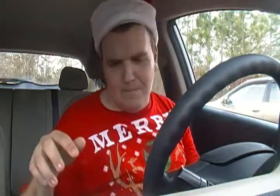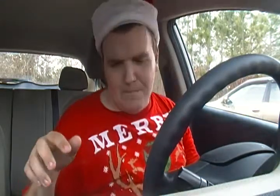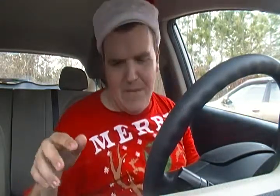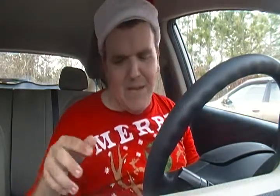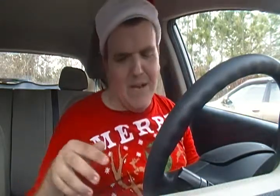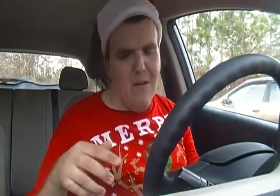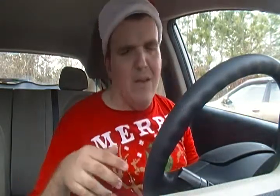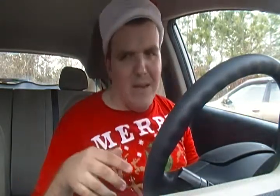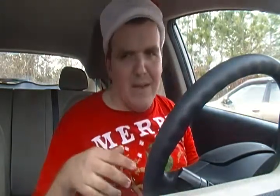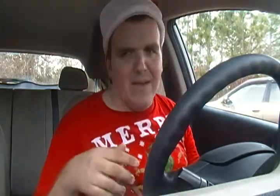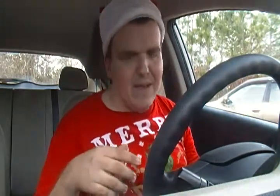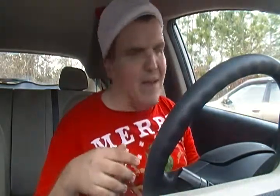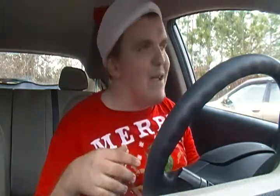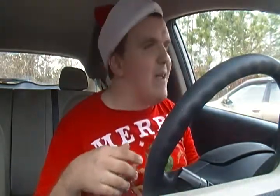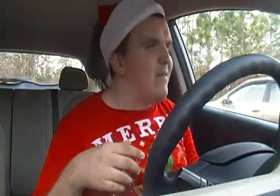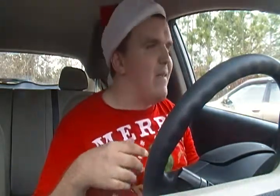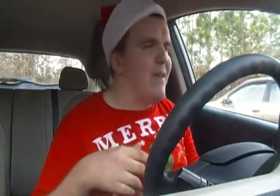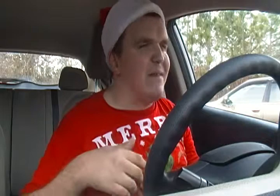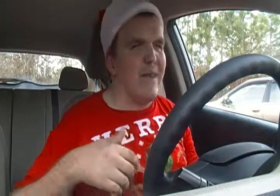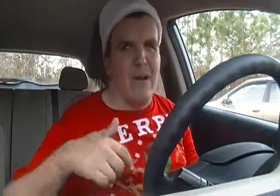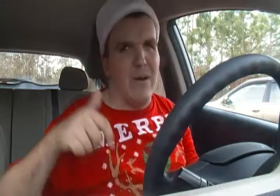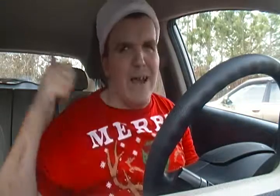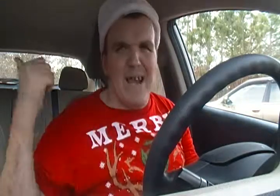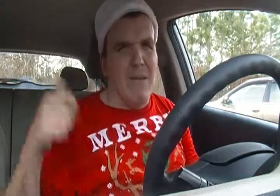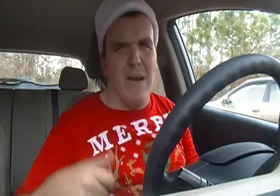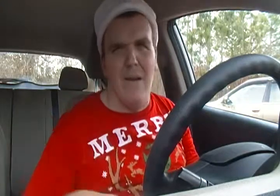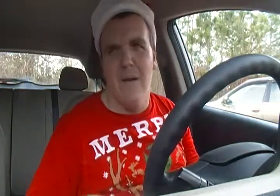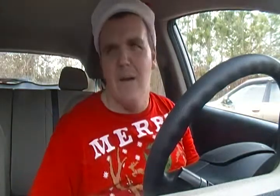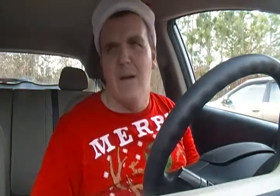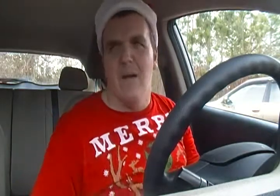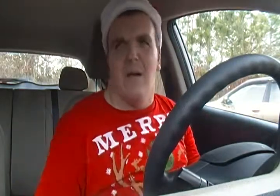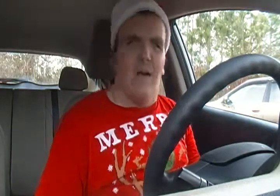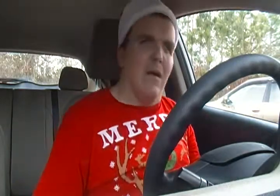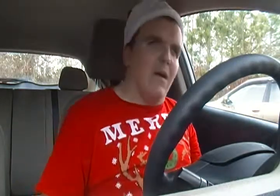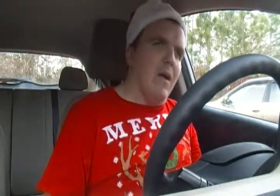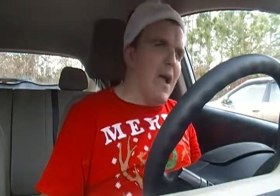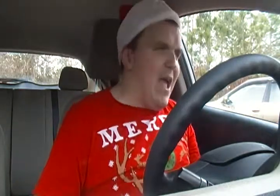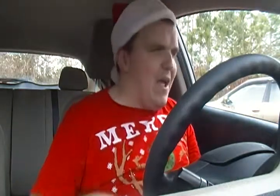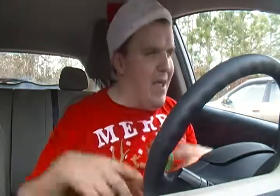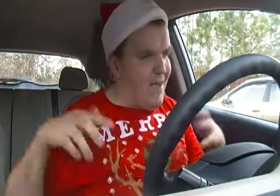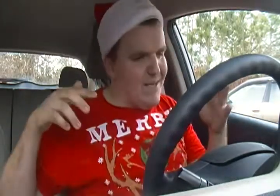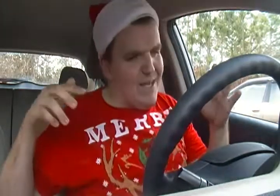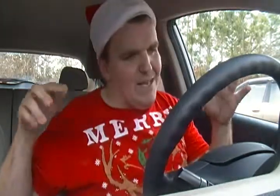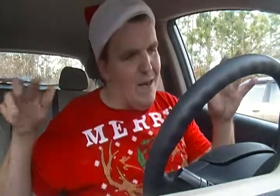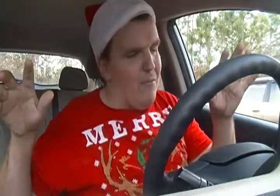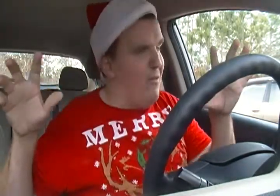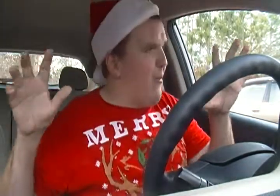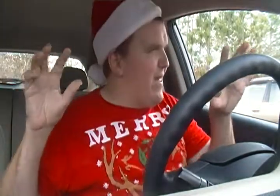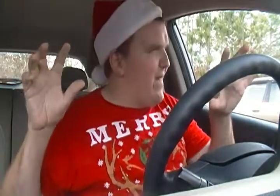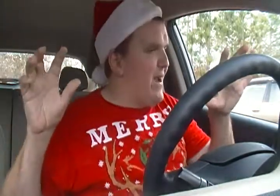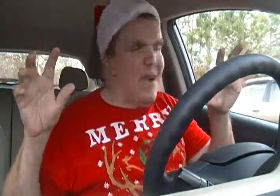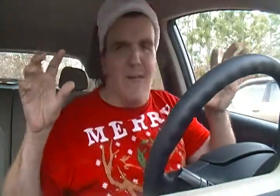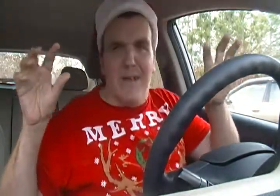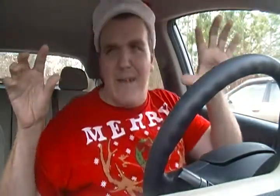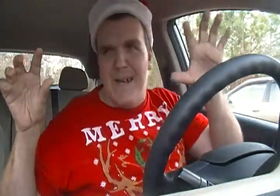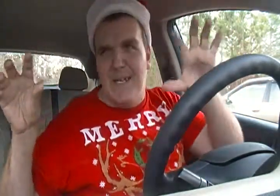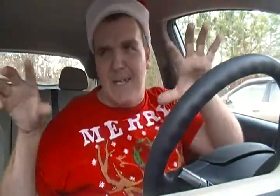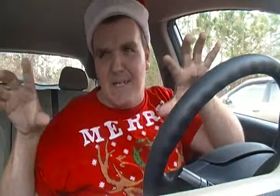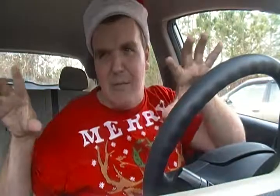he's like oh and like and santa's like okay get him out of here and they's the way that they get rid of the kids in this